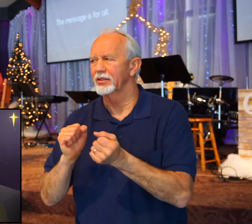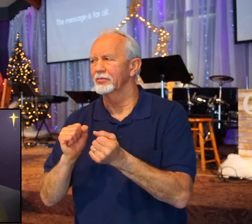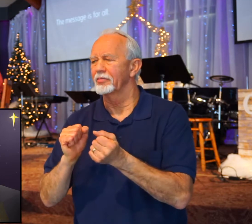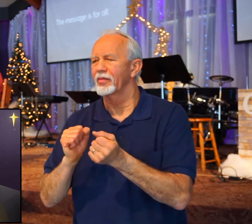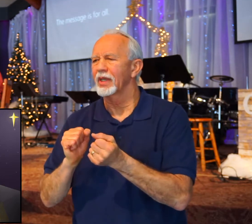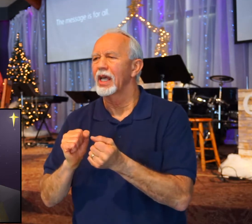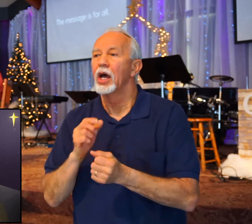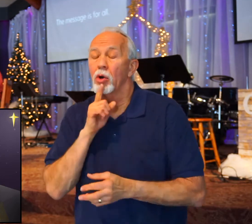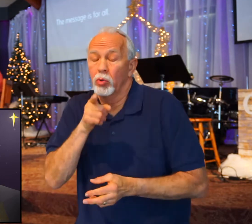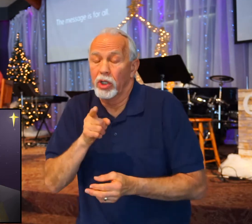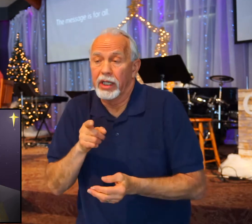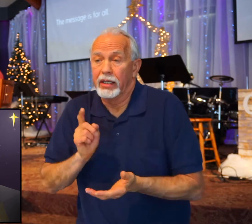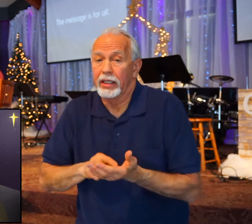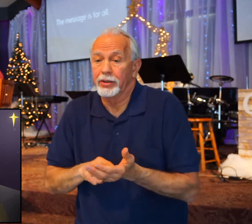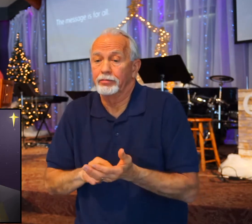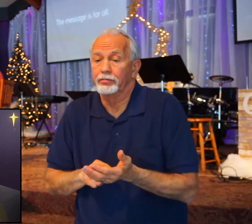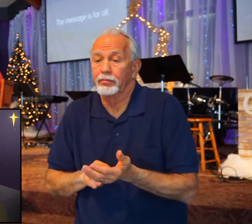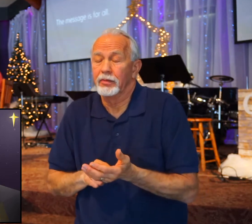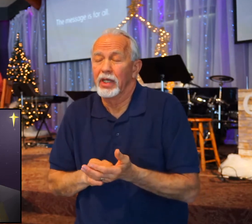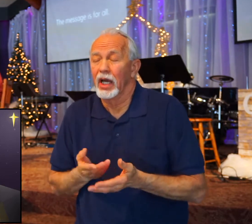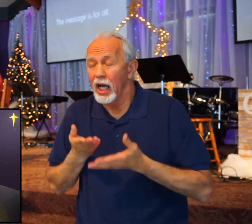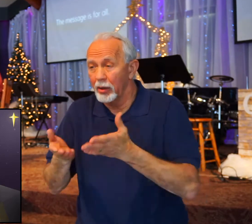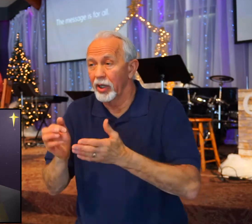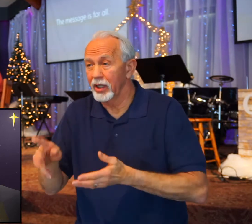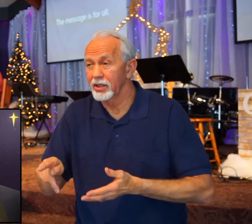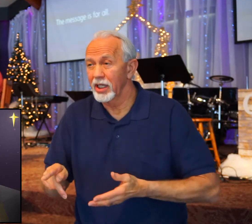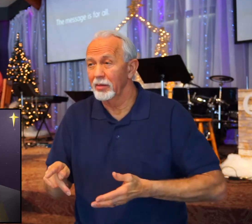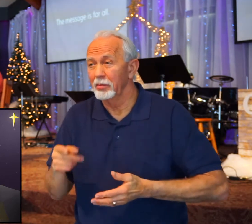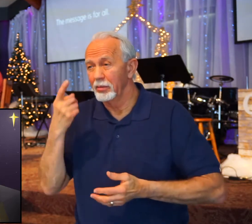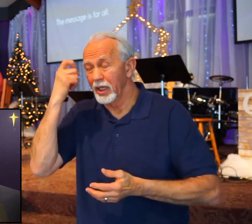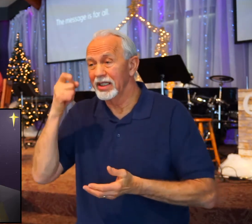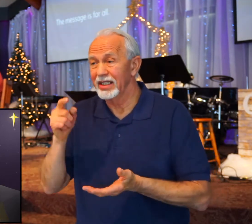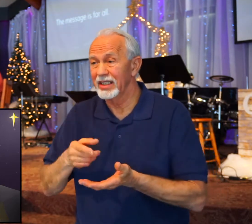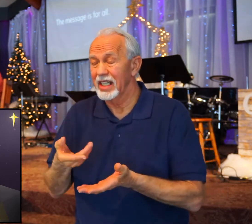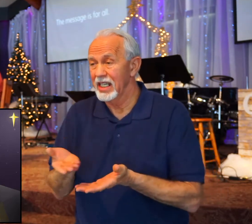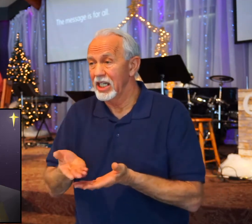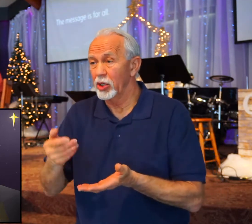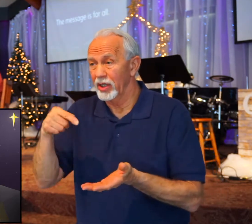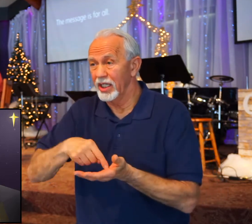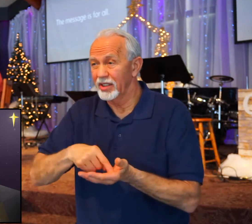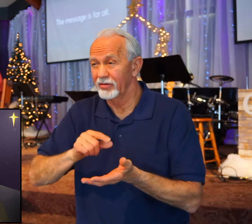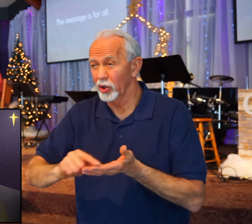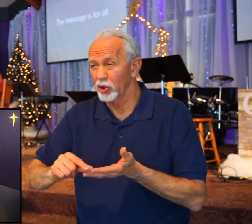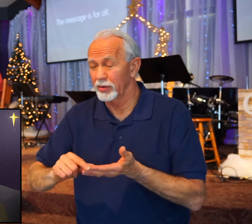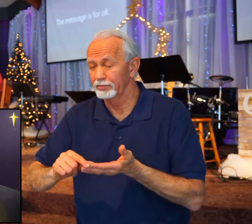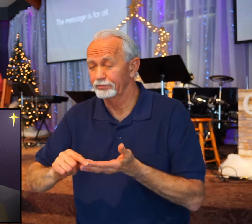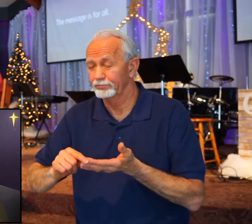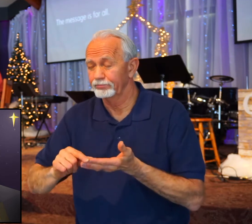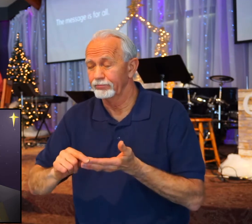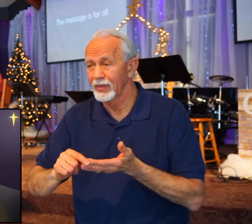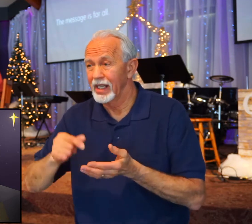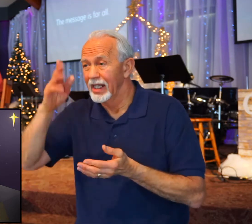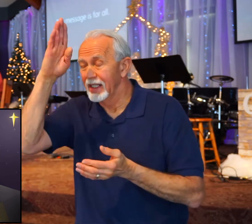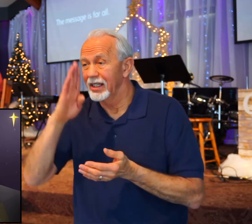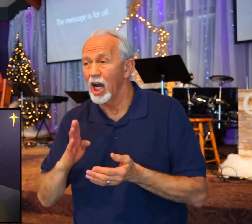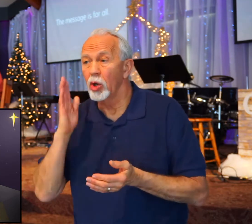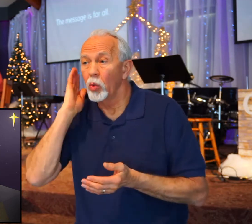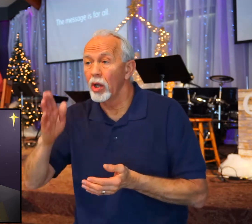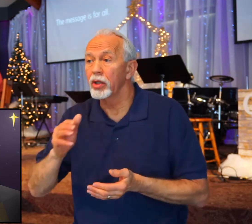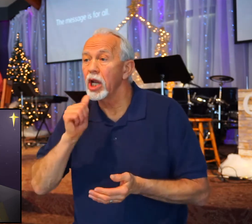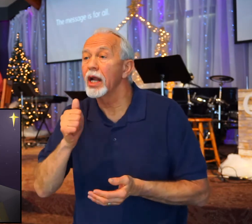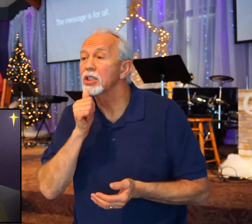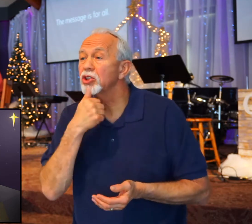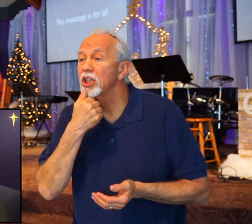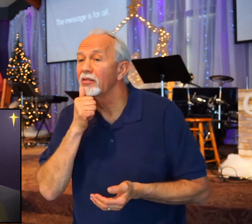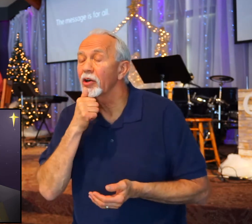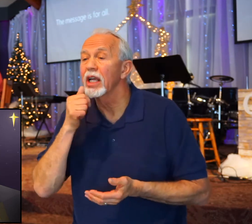The reality is this, and I bring this up because it's right here in this verse in Peter, 2 Peter. God will not